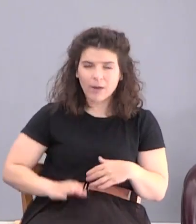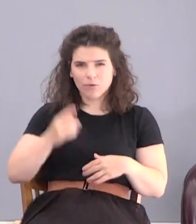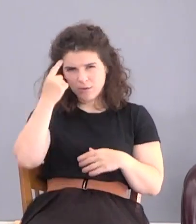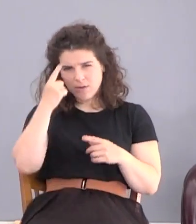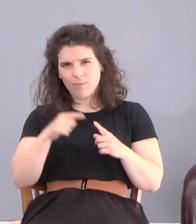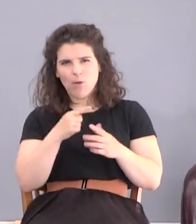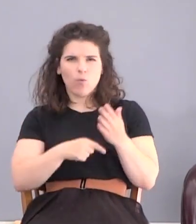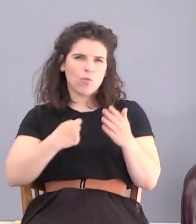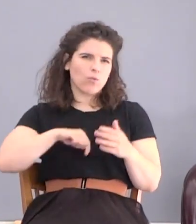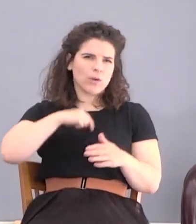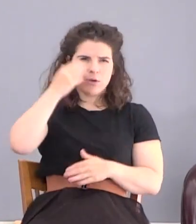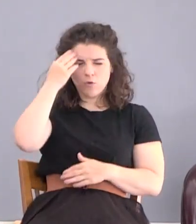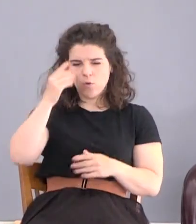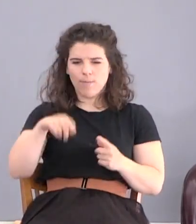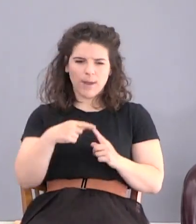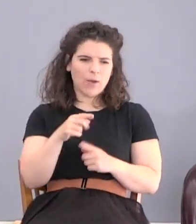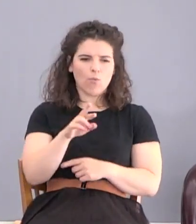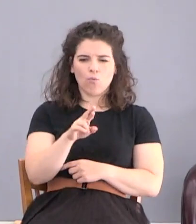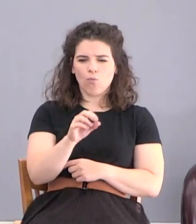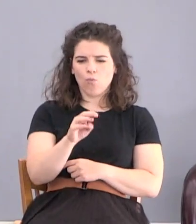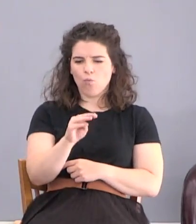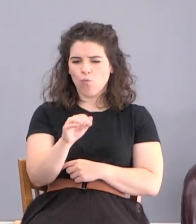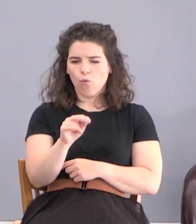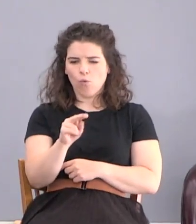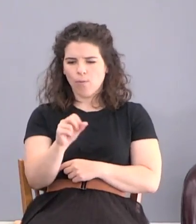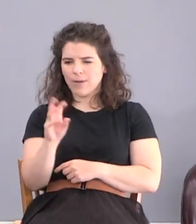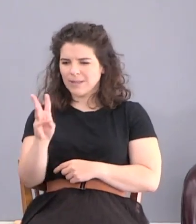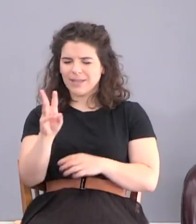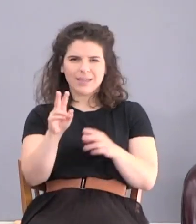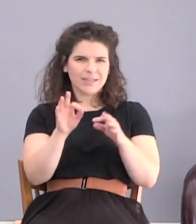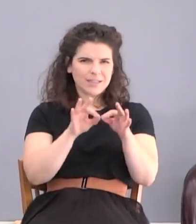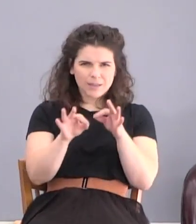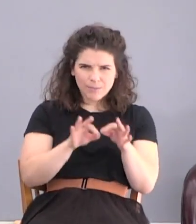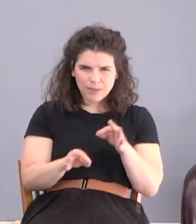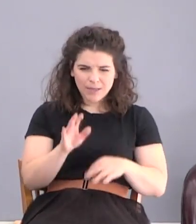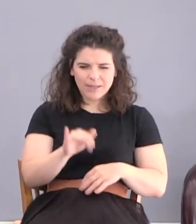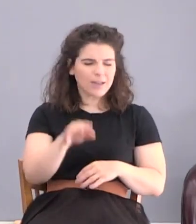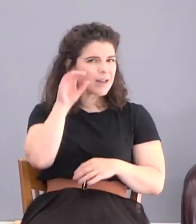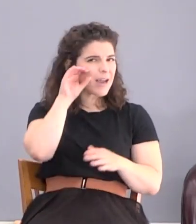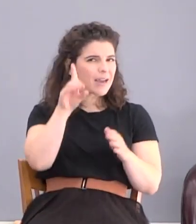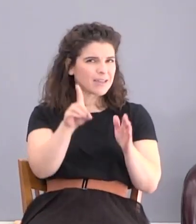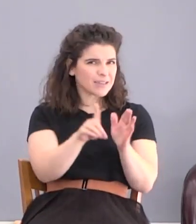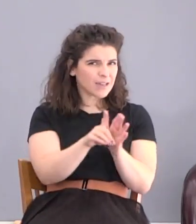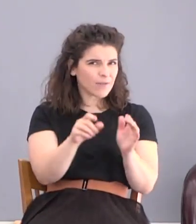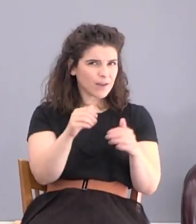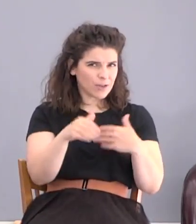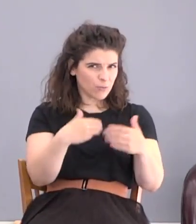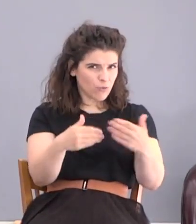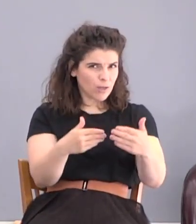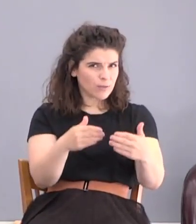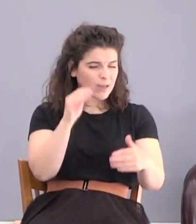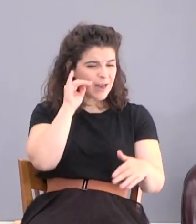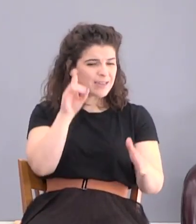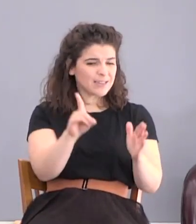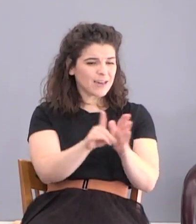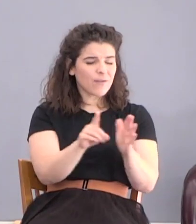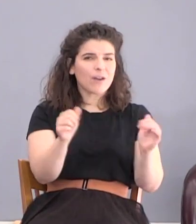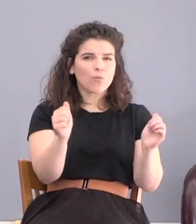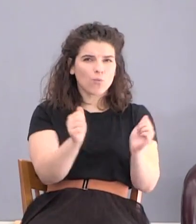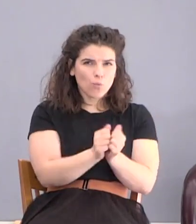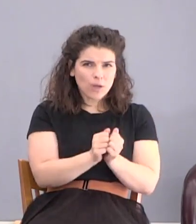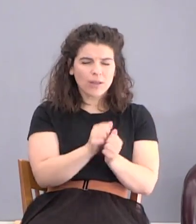about, say, Romans 6, which we'll get there in a little bit, it explains that identification process. We're identified with Christ.